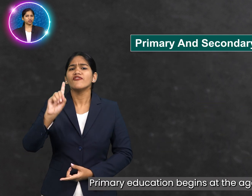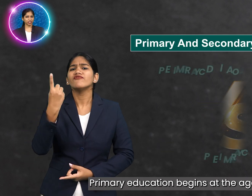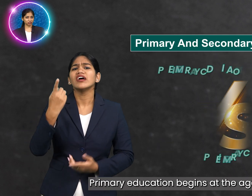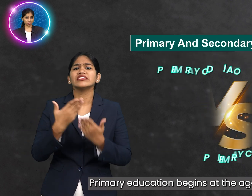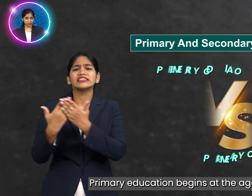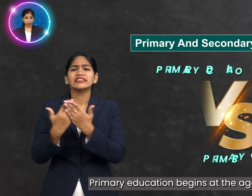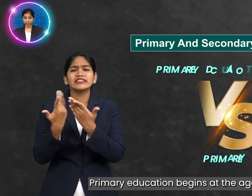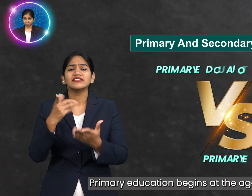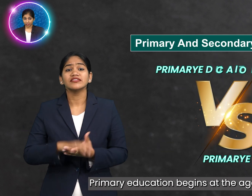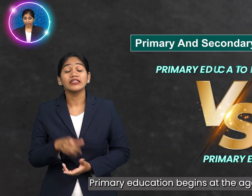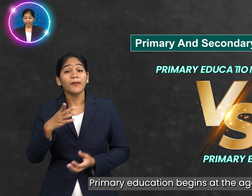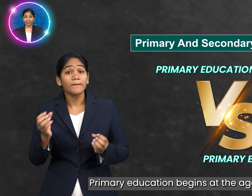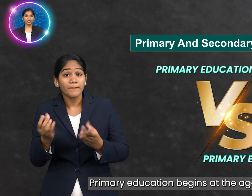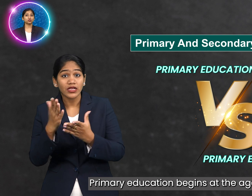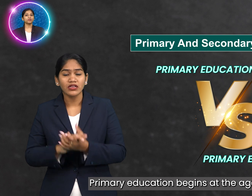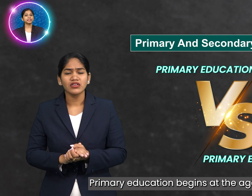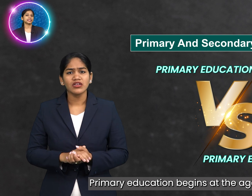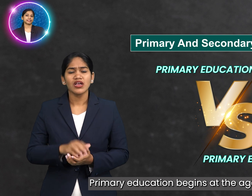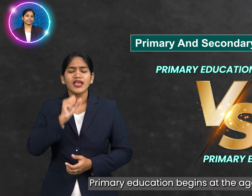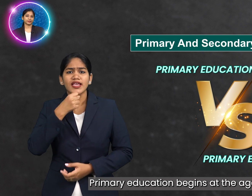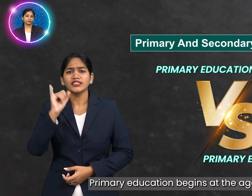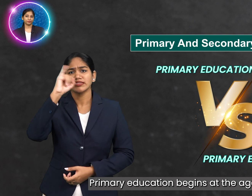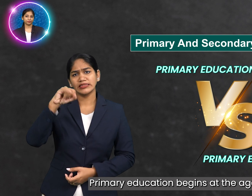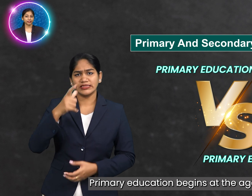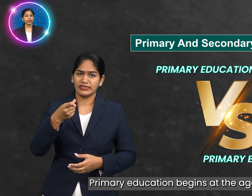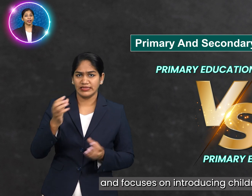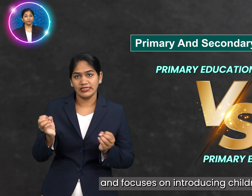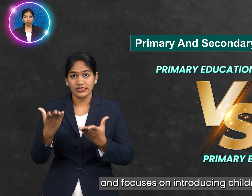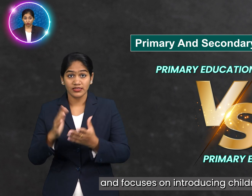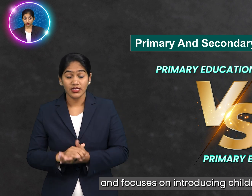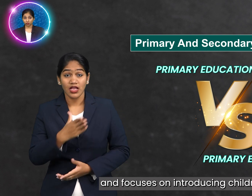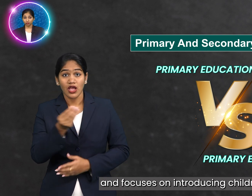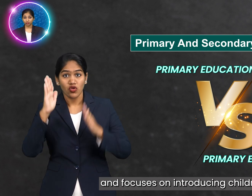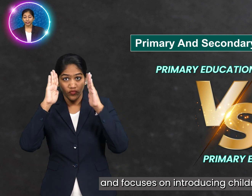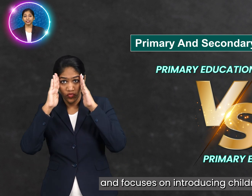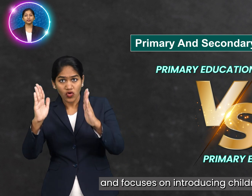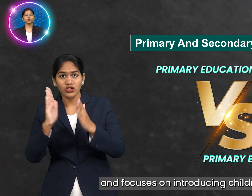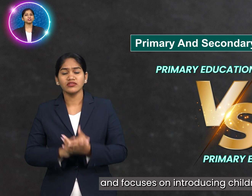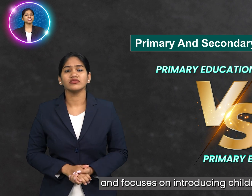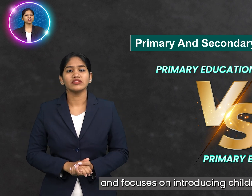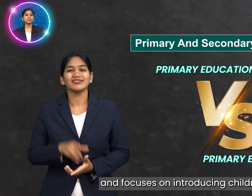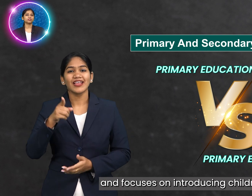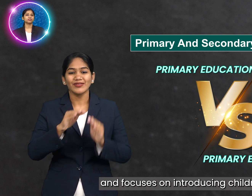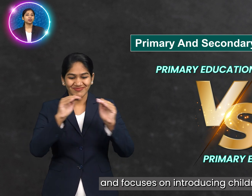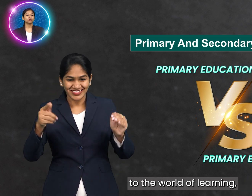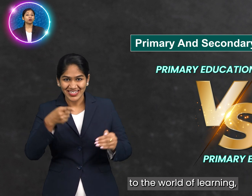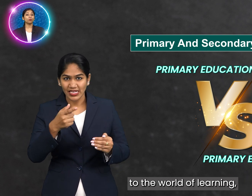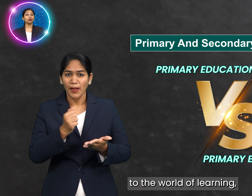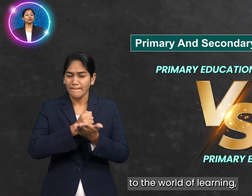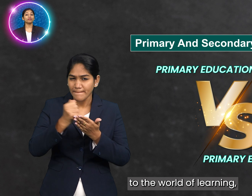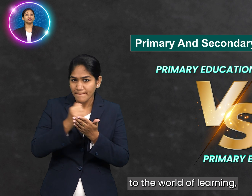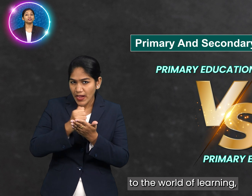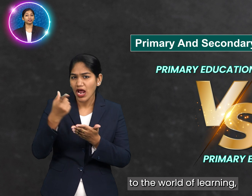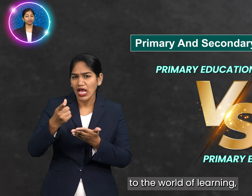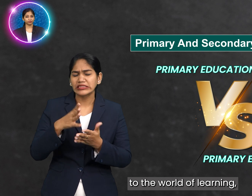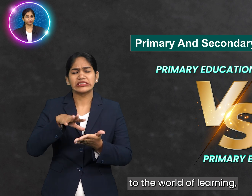Primary education begins at the age of 6 and focuses on introducing children to the